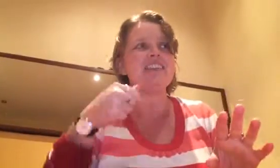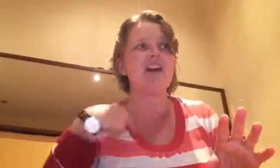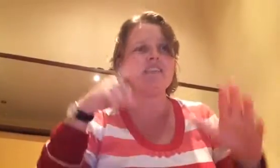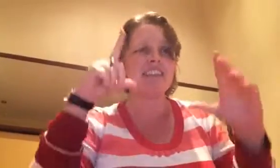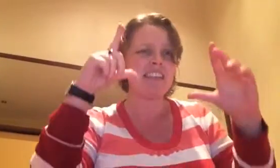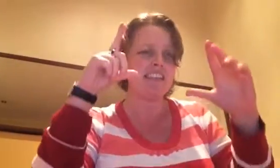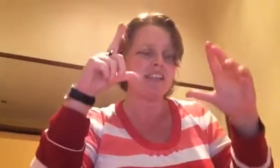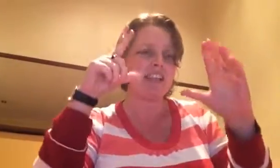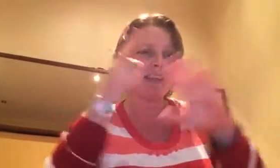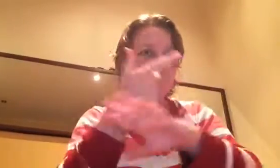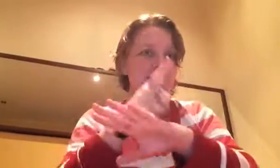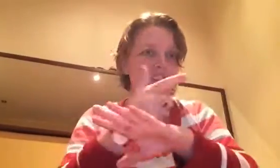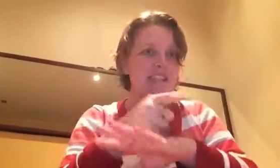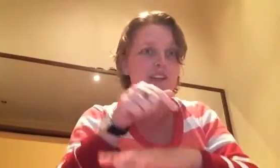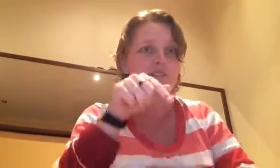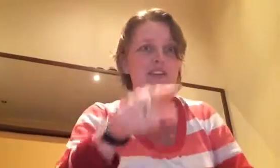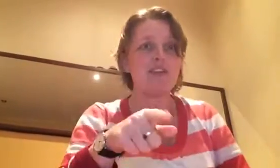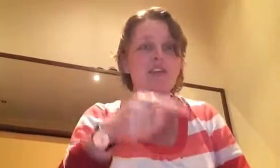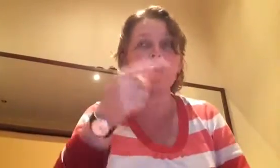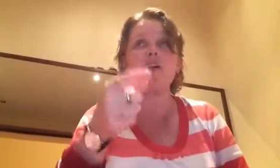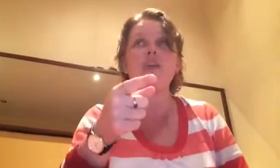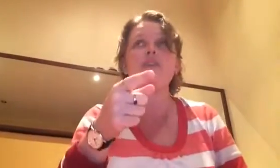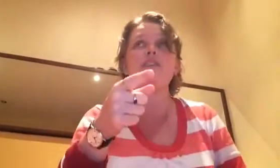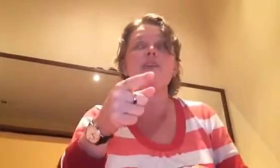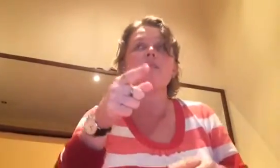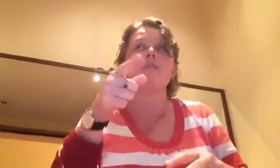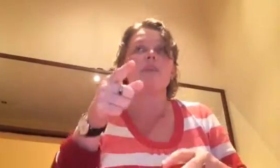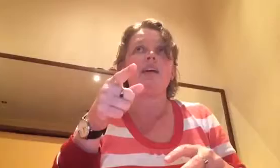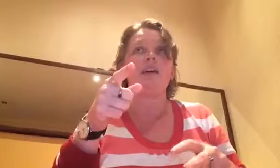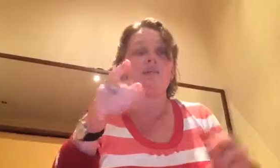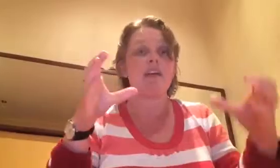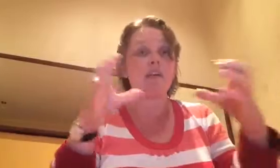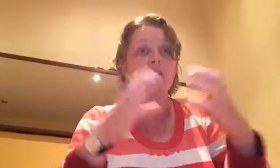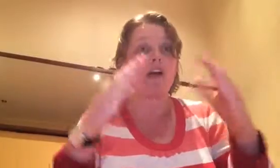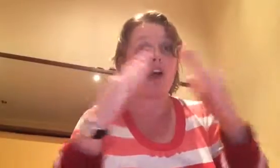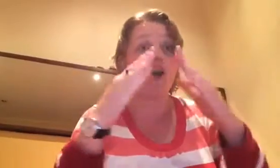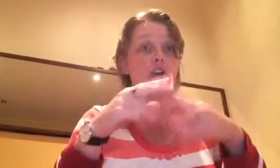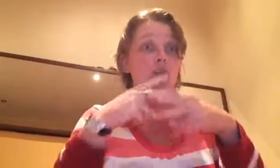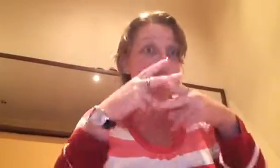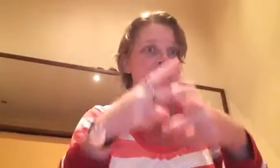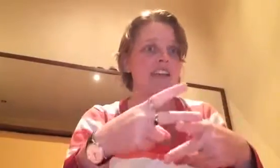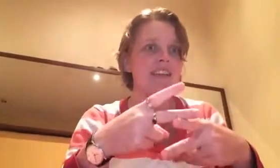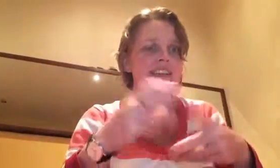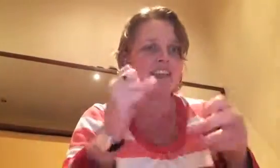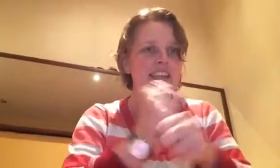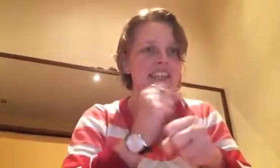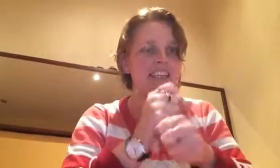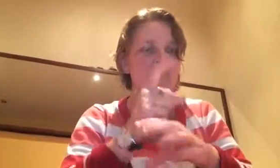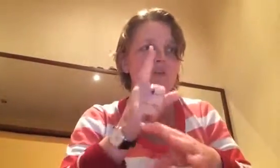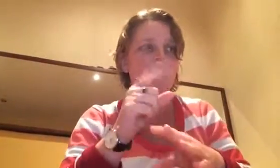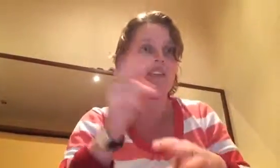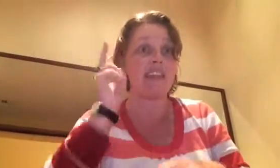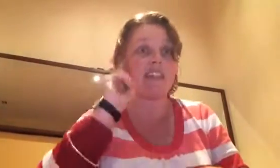I've done a little video for you of a home visit that I did with a